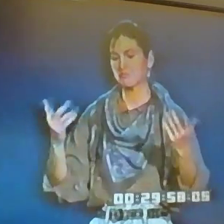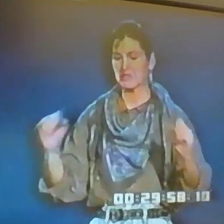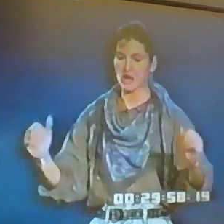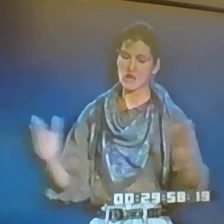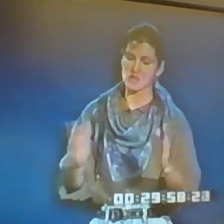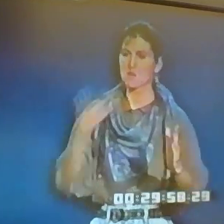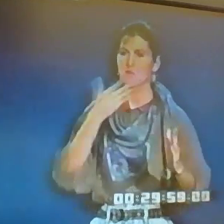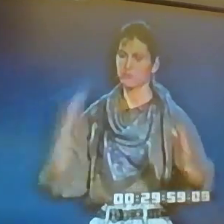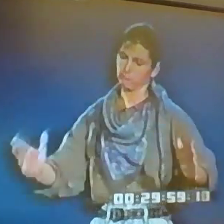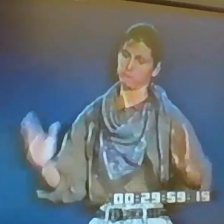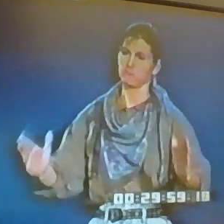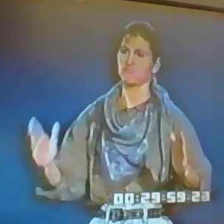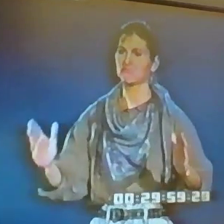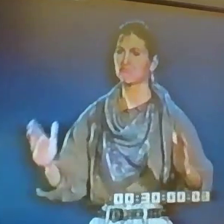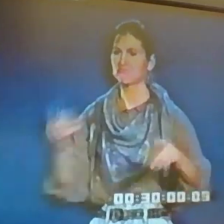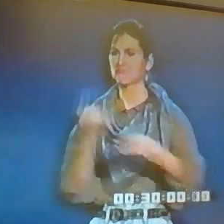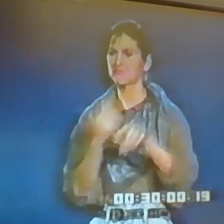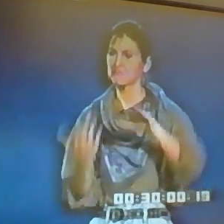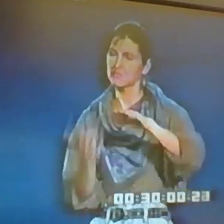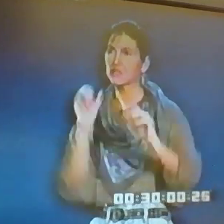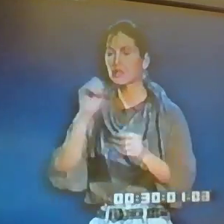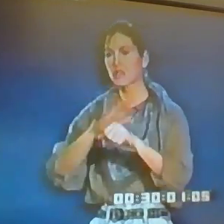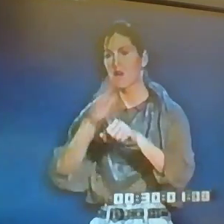plain salmon dinner. You want to